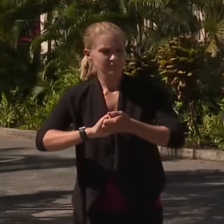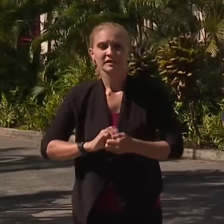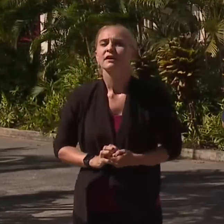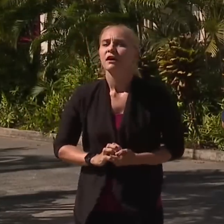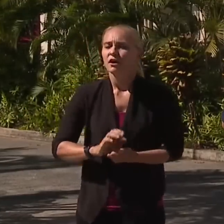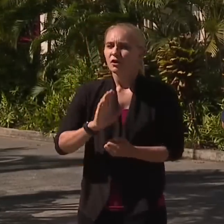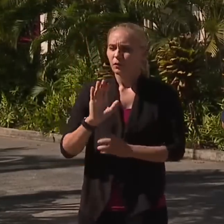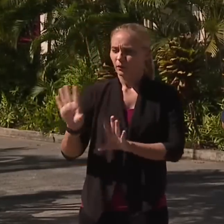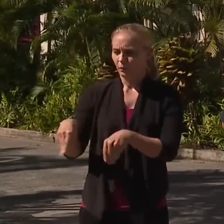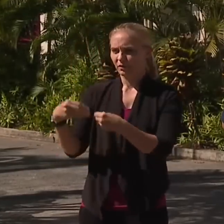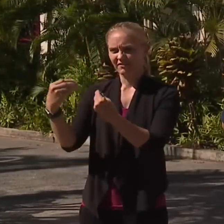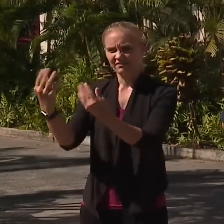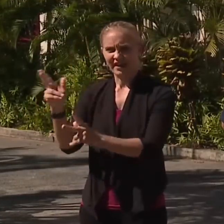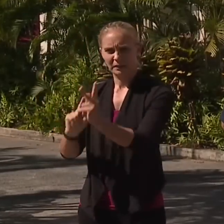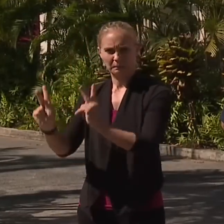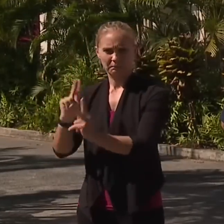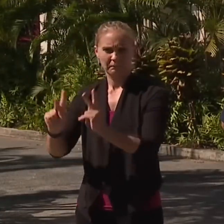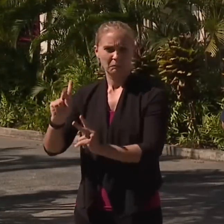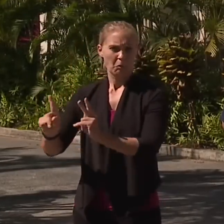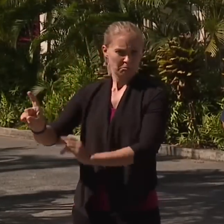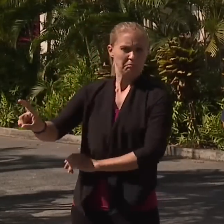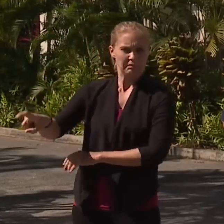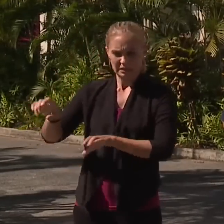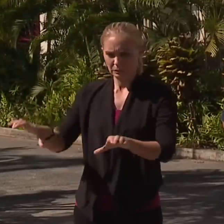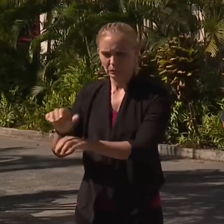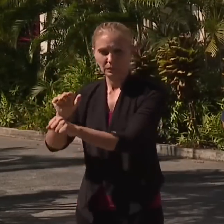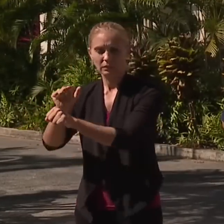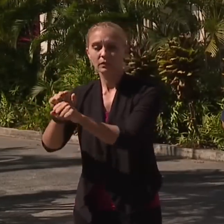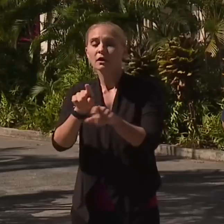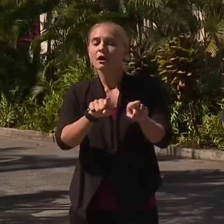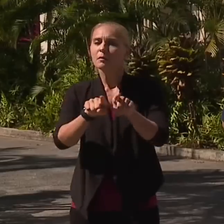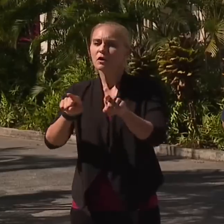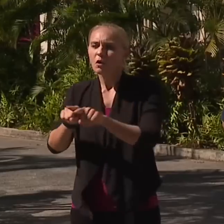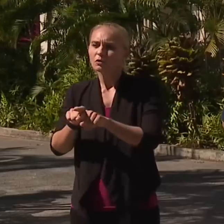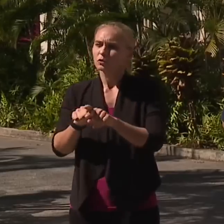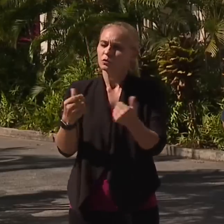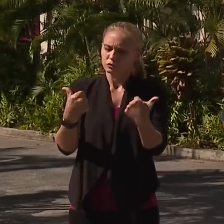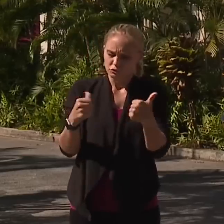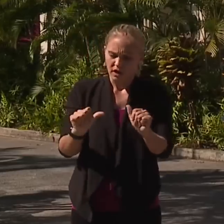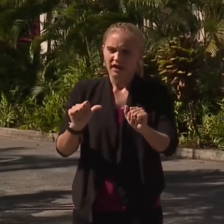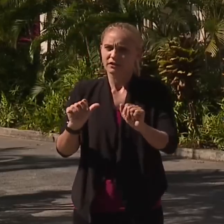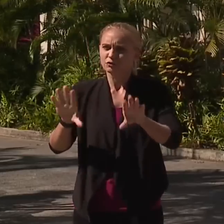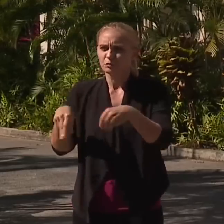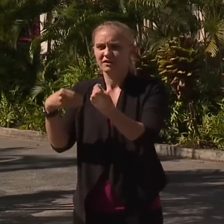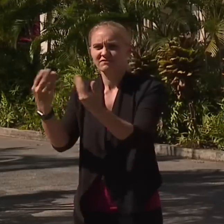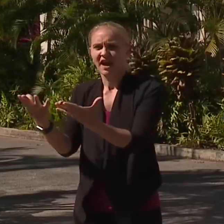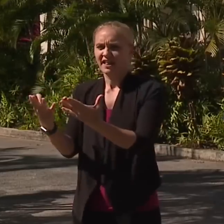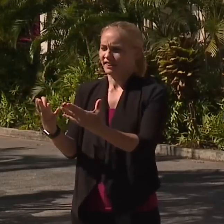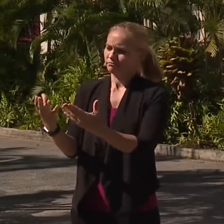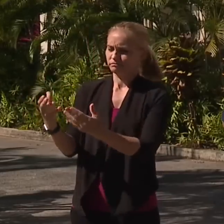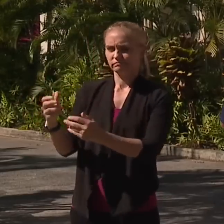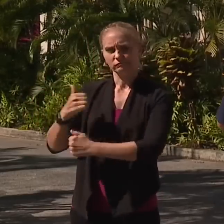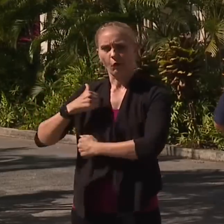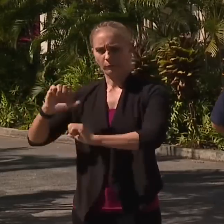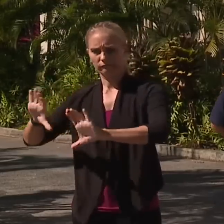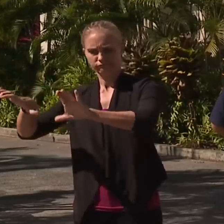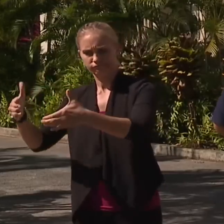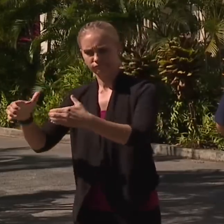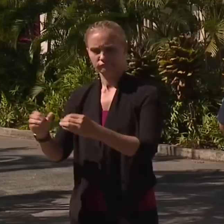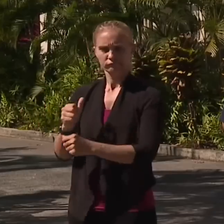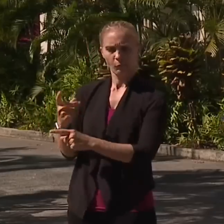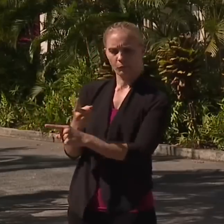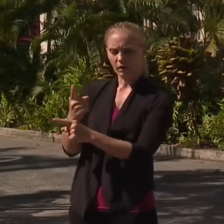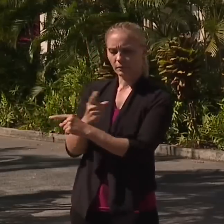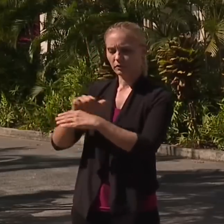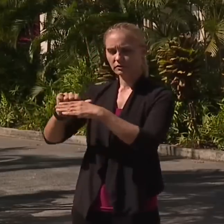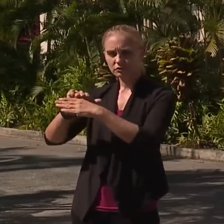one, giving them the army that they need. But we're also working with them on making sure that the army gets properly trained. And so they're telling